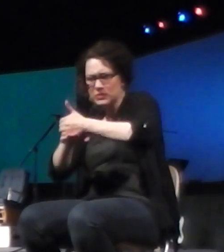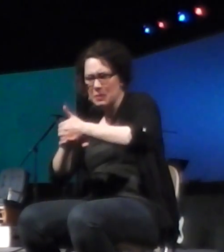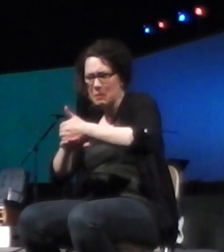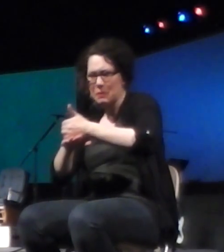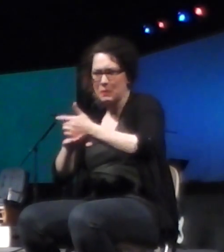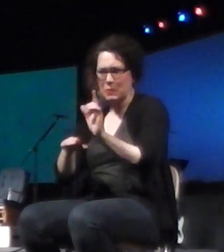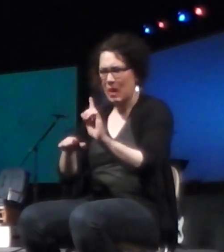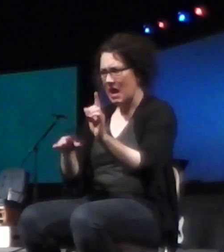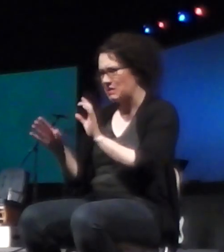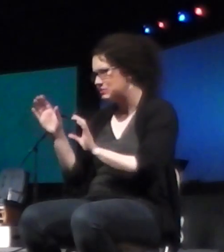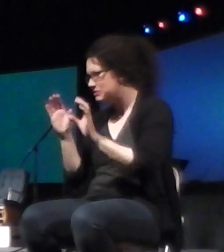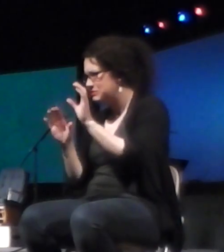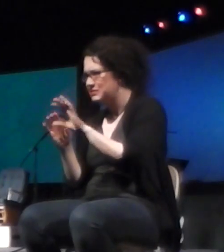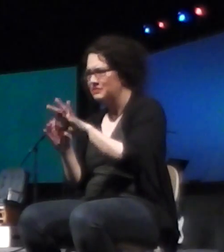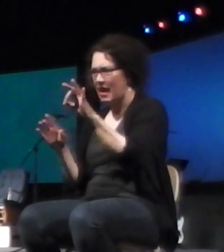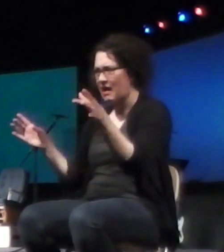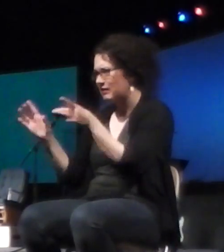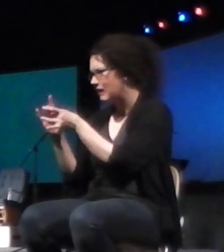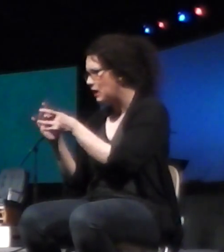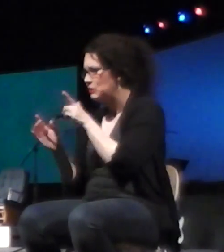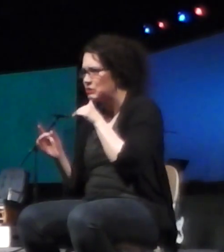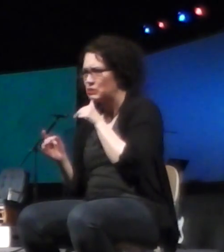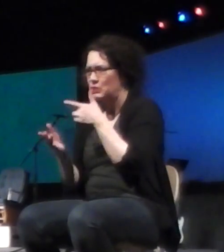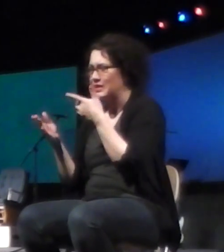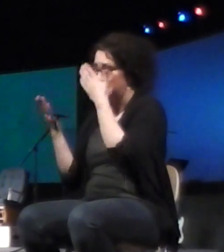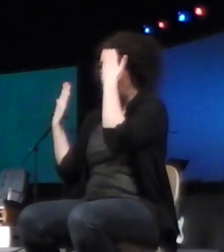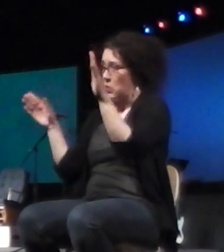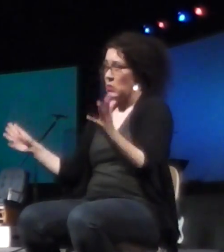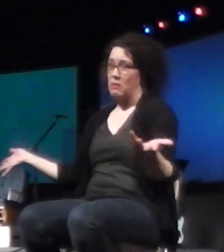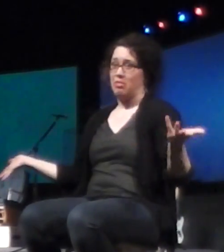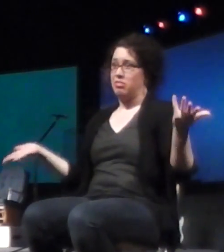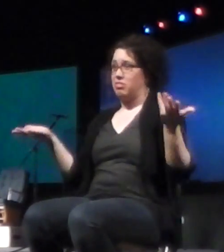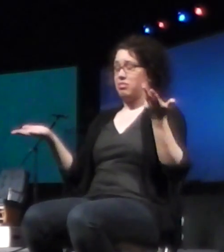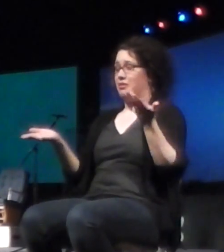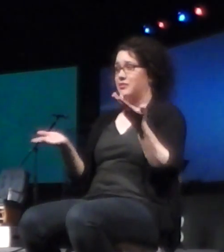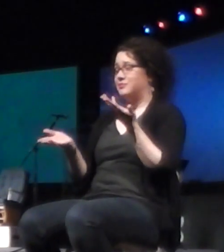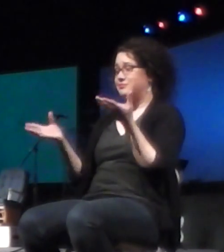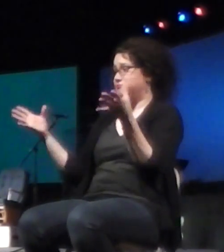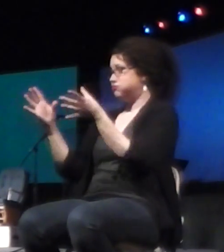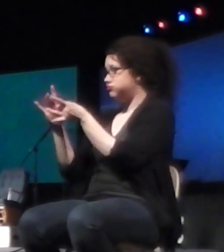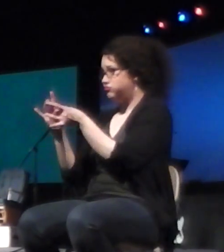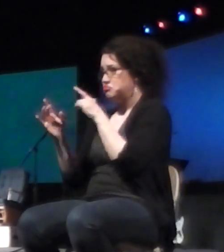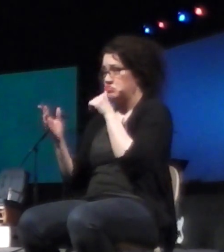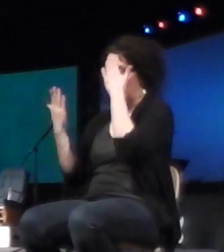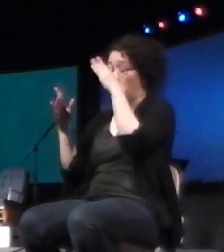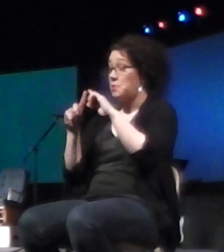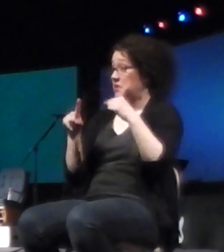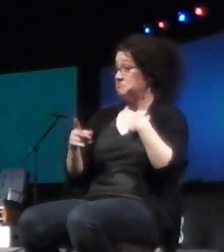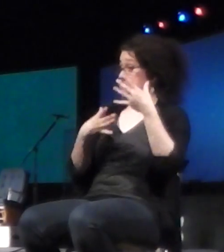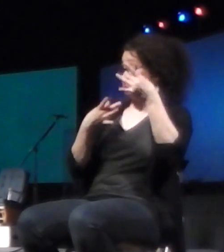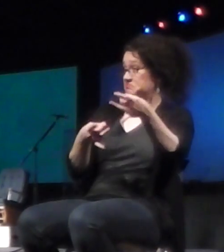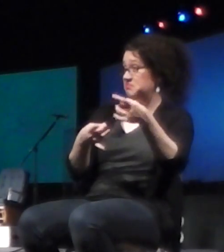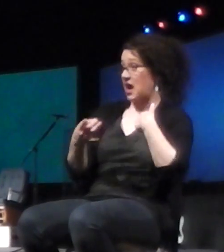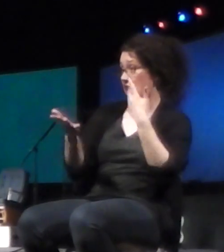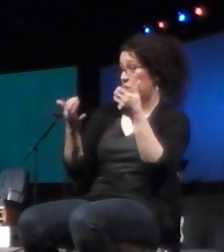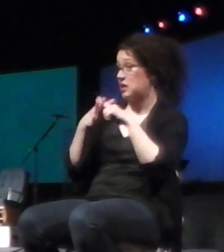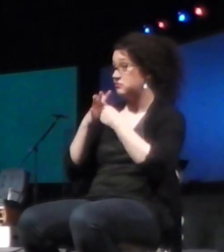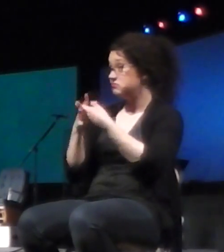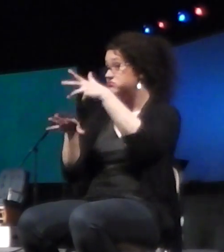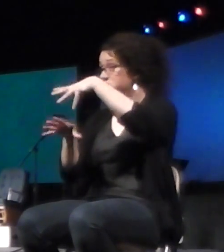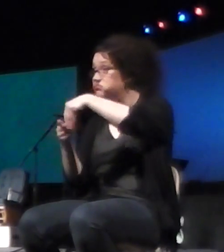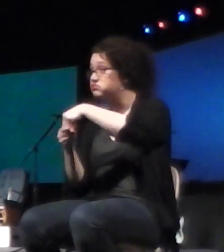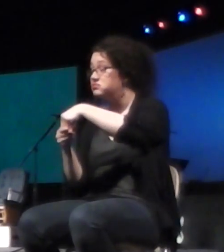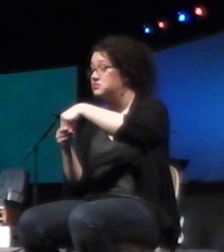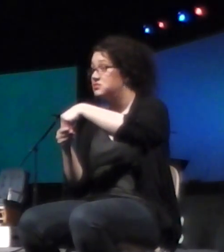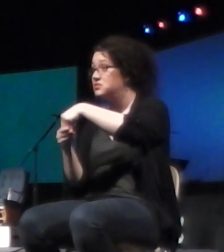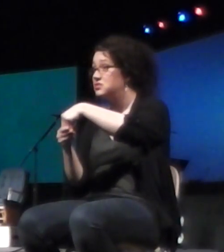sure where to start. I'm not sure who I would ask to mentor me, or I'm not sure who I would mentor. But I'm interested in learning about how to do this. And here's